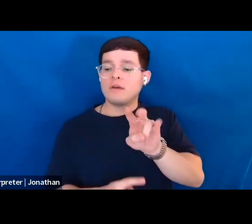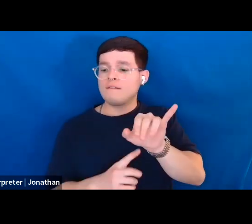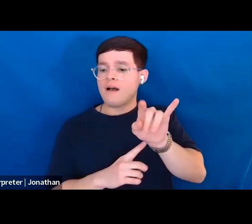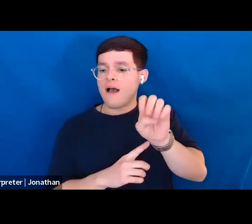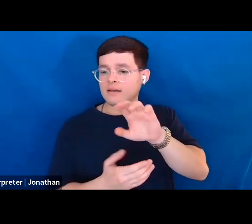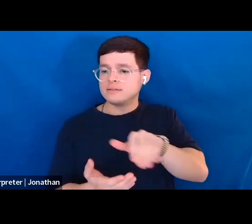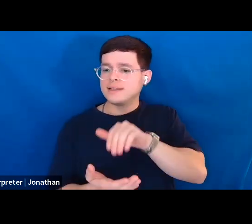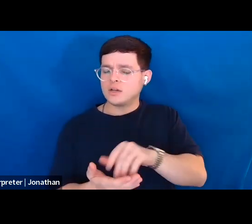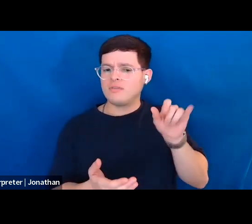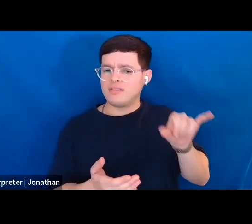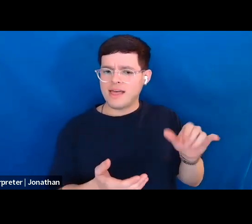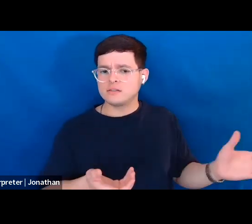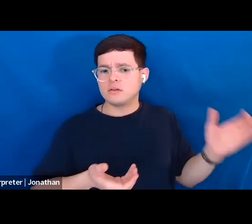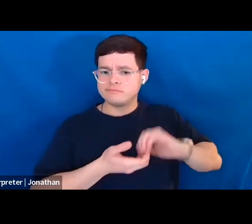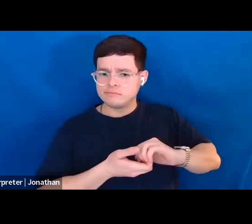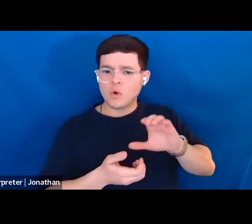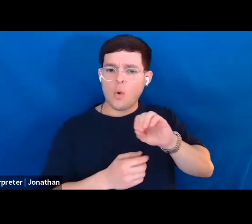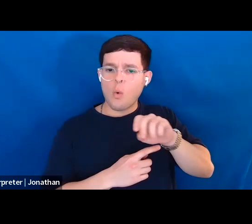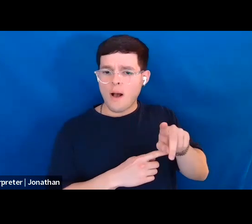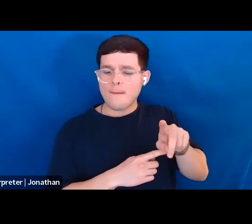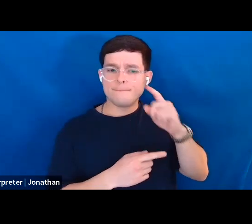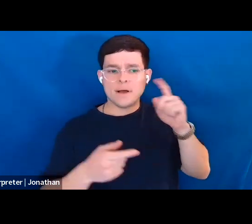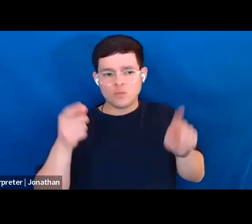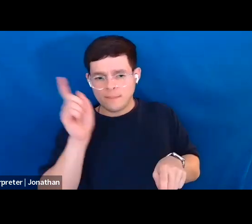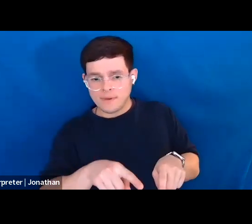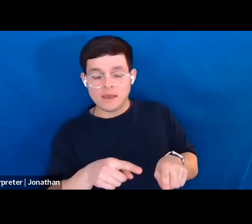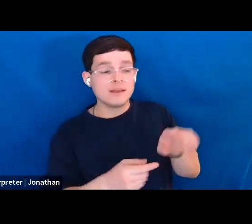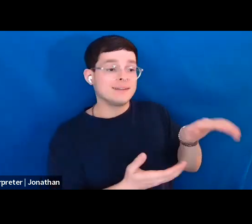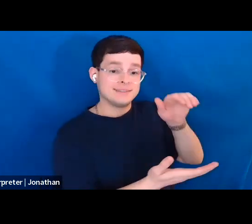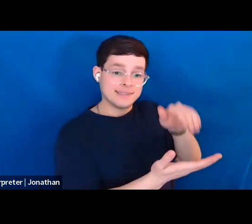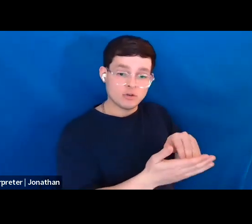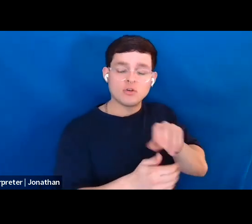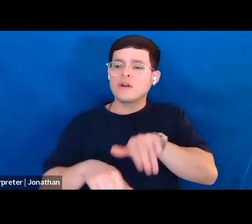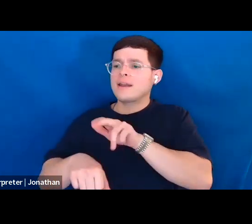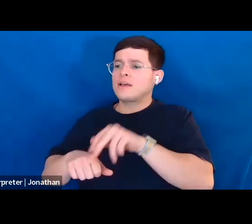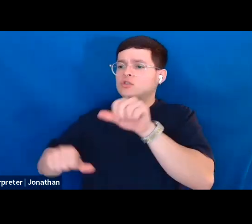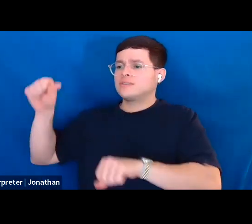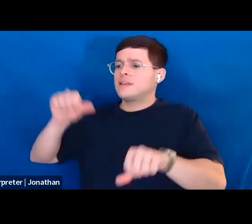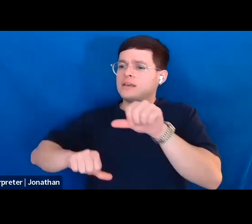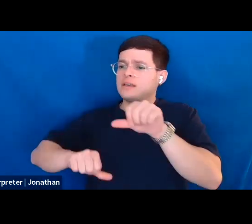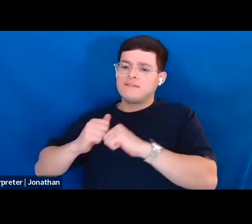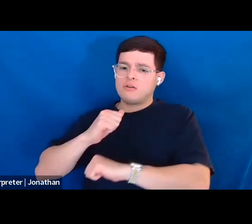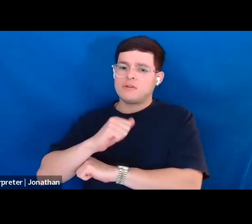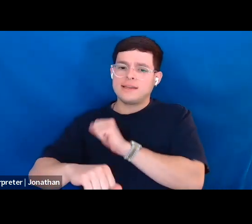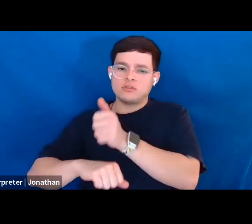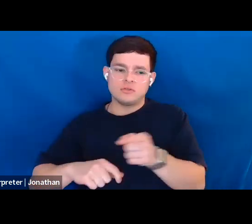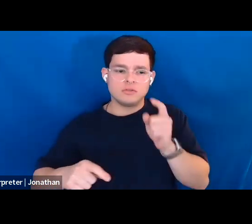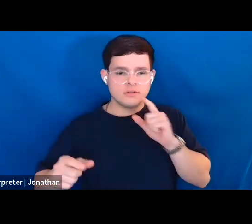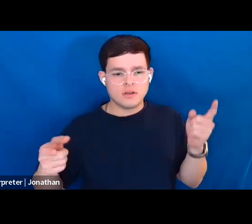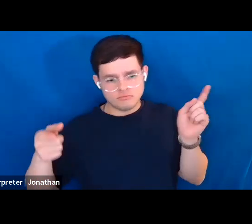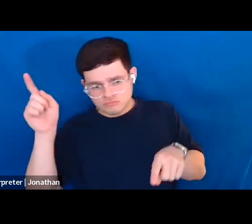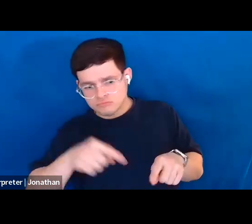cooperative agreement between the Center and the National Science Foundation. Before we get